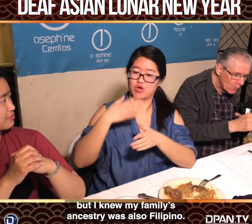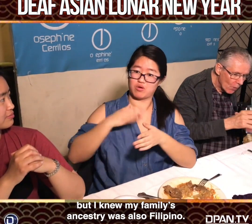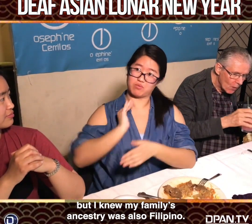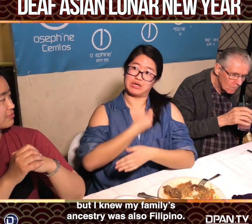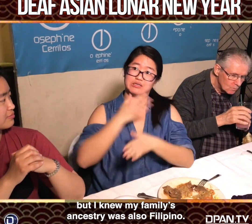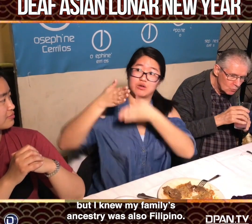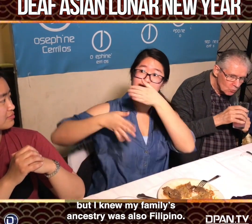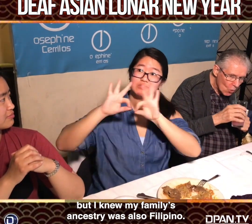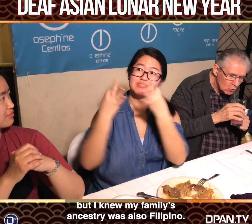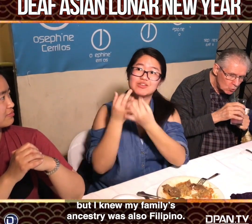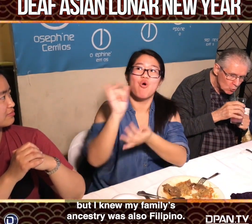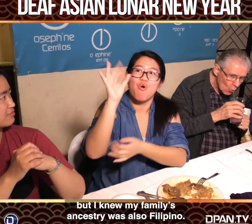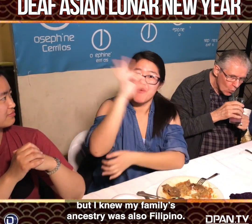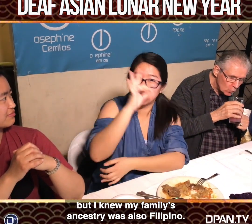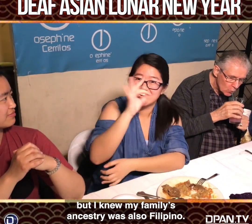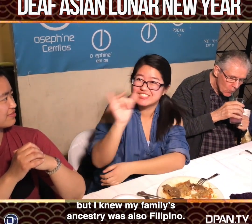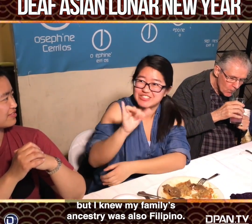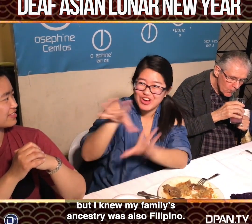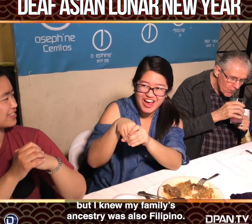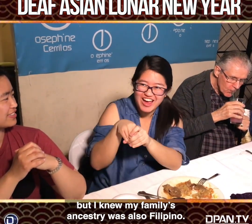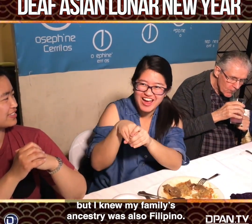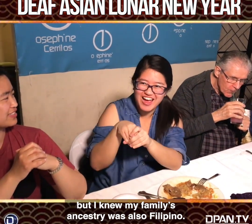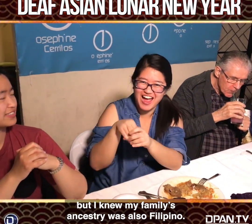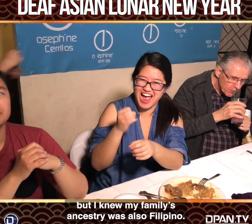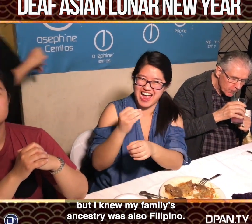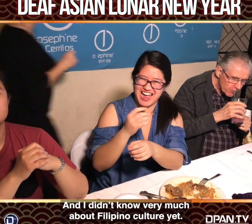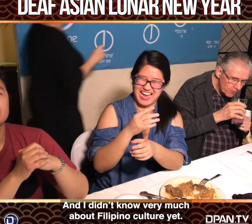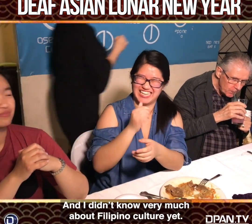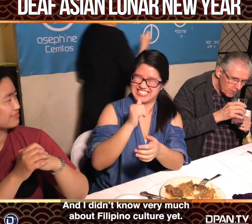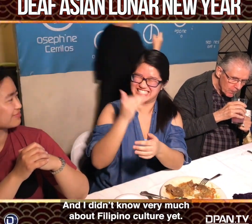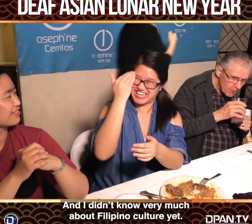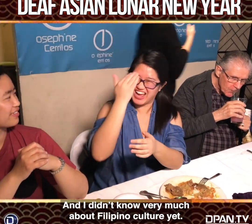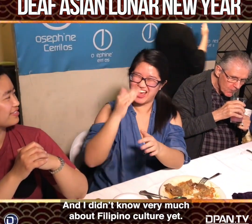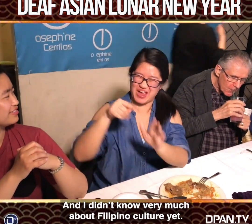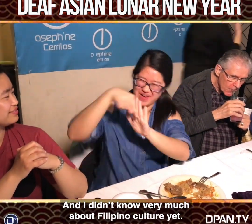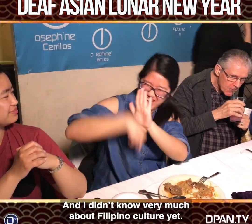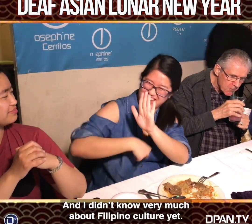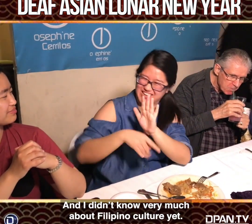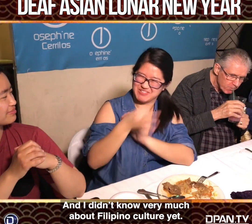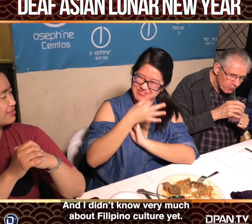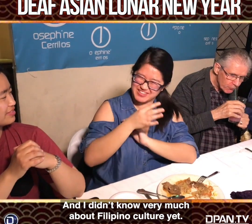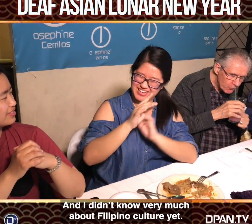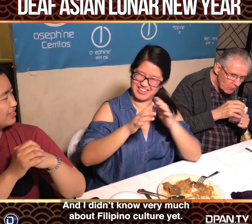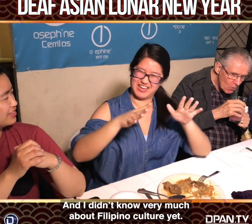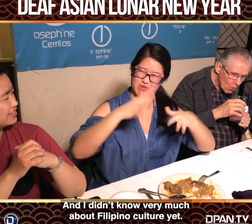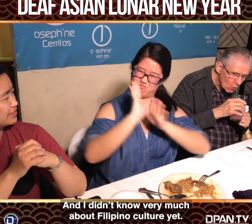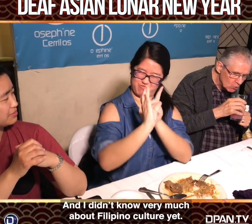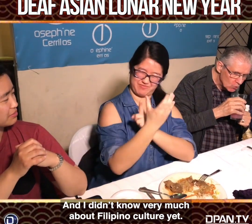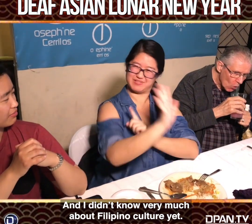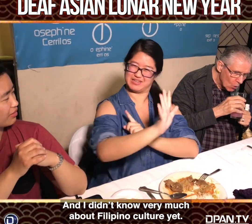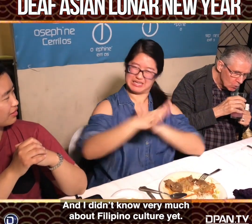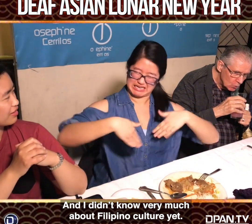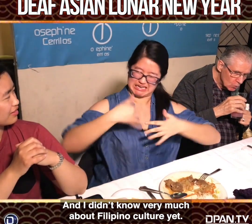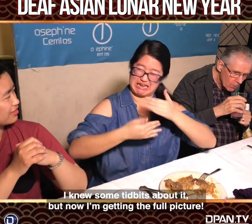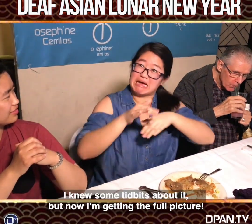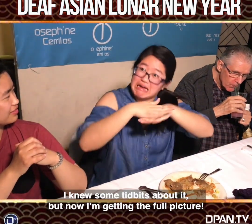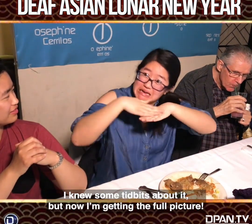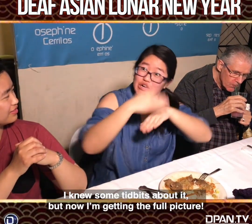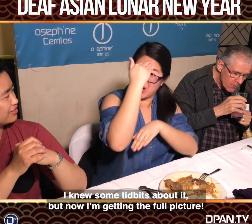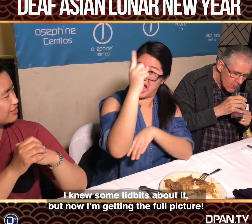culture, but I knew my family's ancestry was also Filipino. And I didn't know very much about Filipino culture yet. I knew